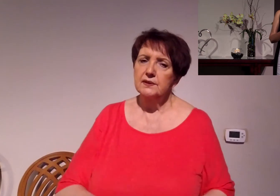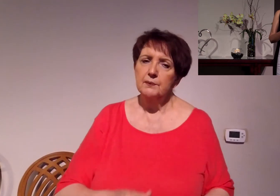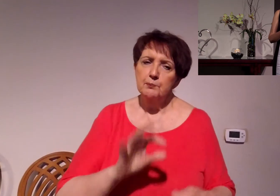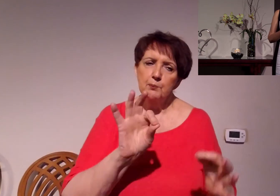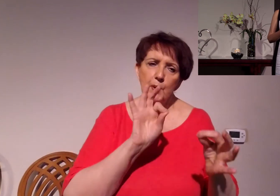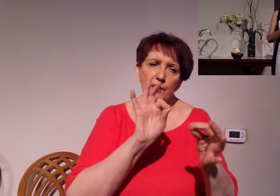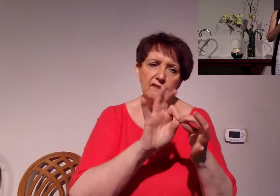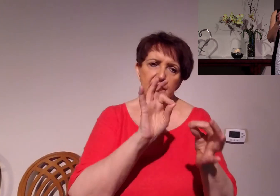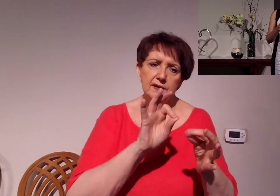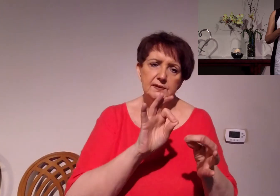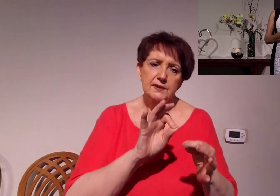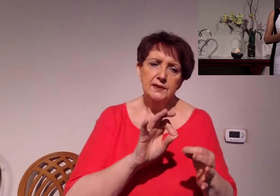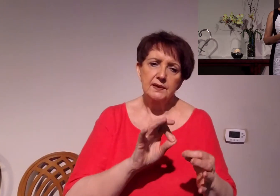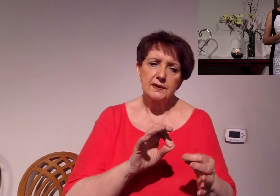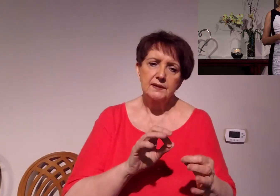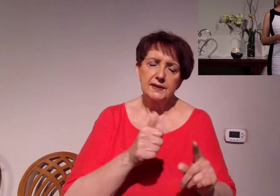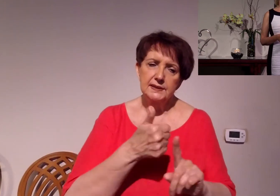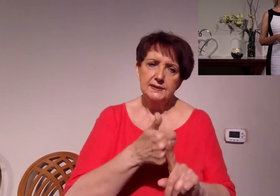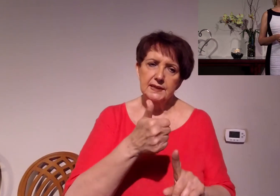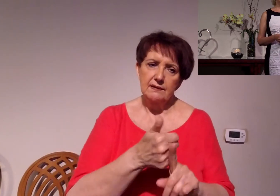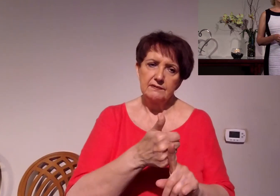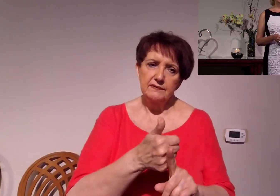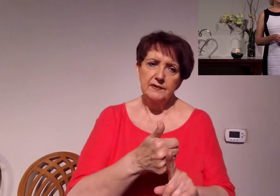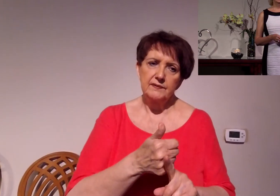perfect in and of itself.